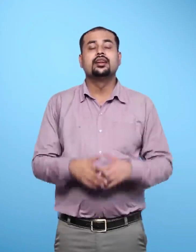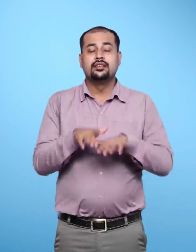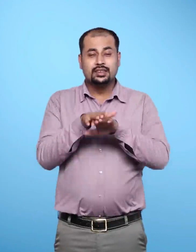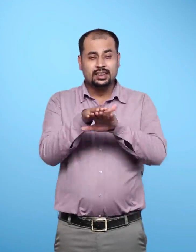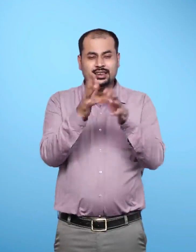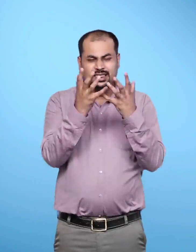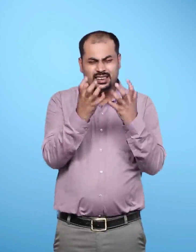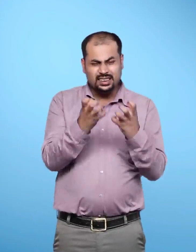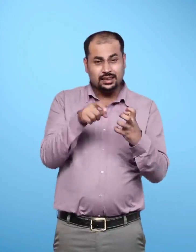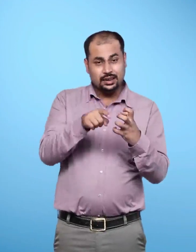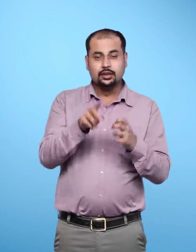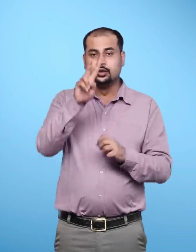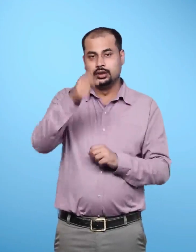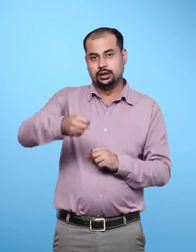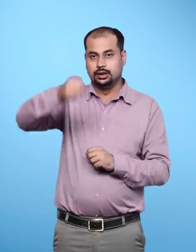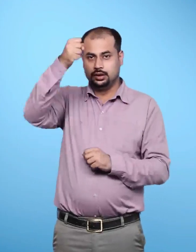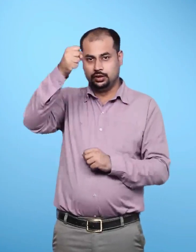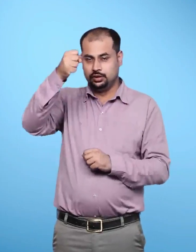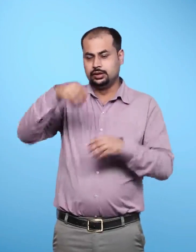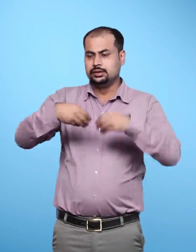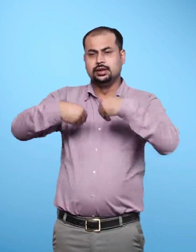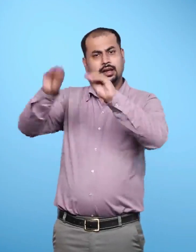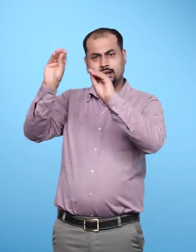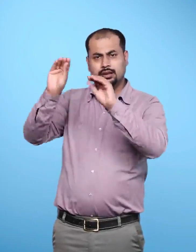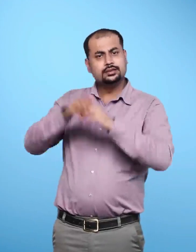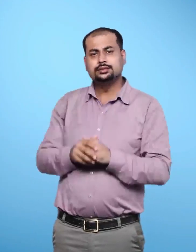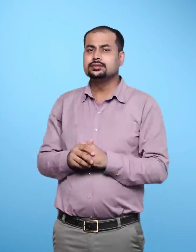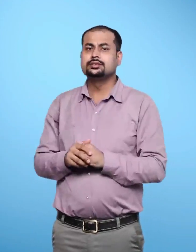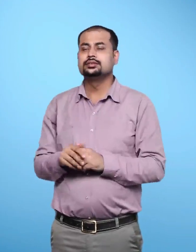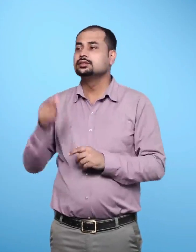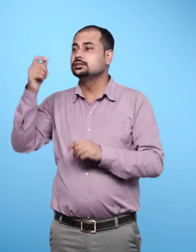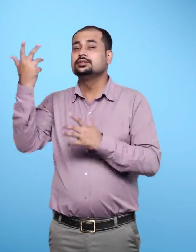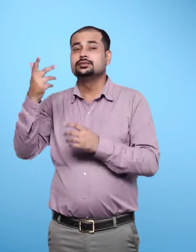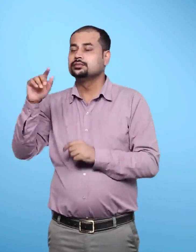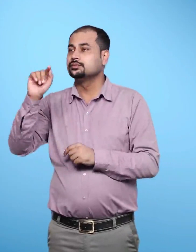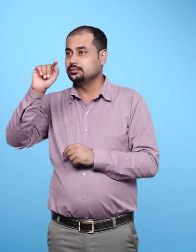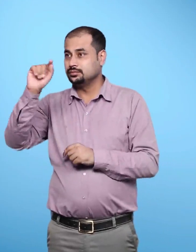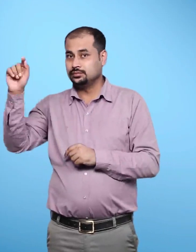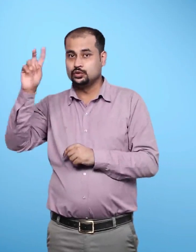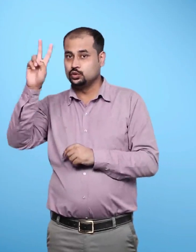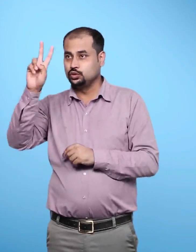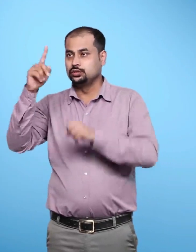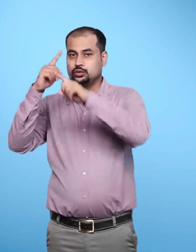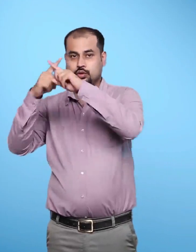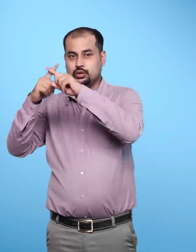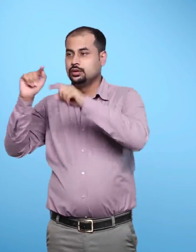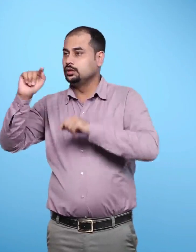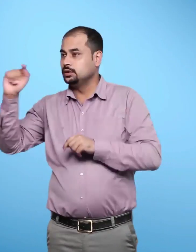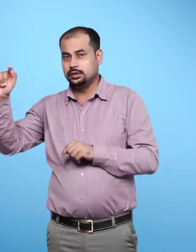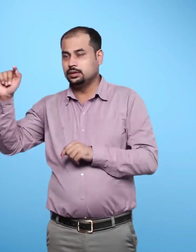We will sell 2 kilograms dried fish and get 2 multiplied by dash, which